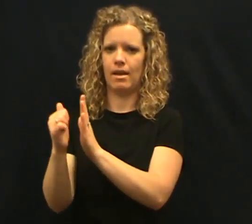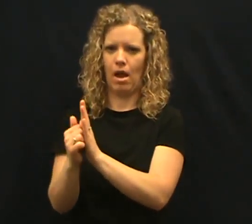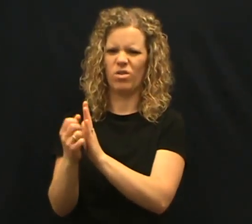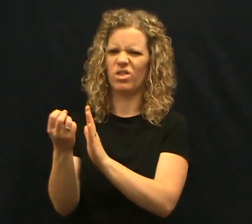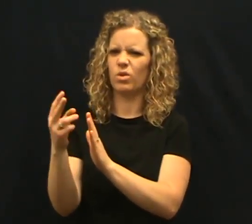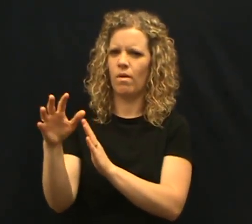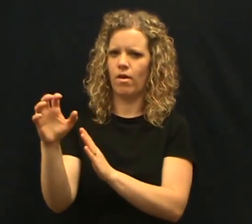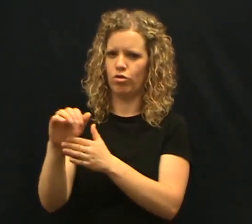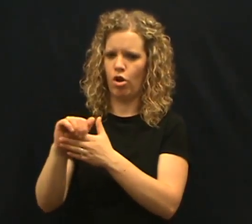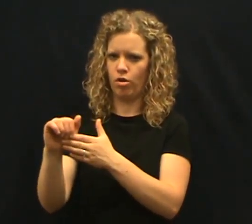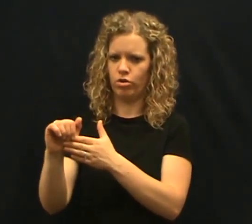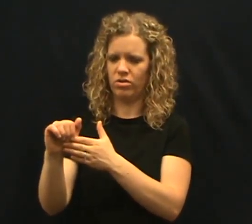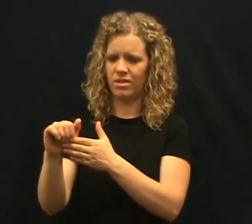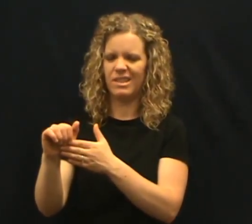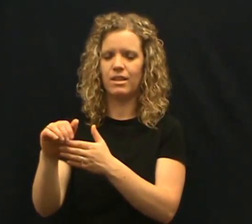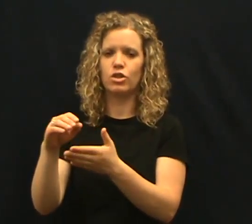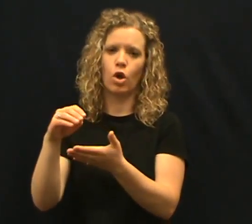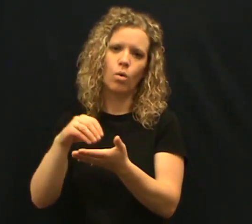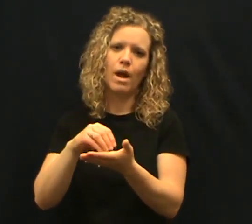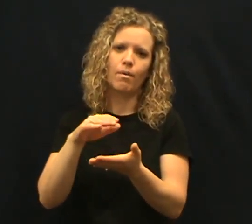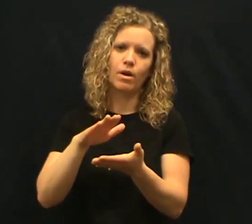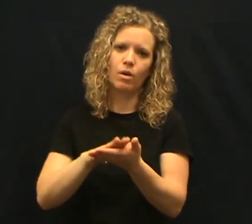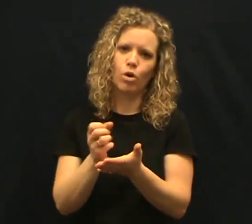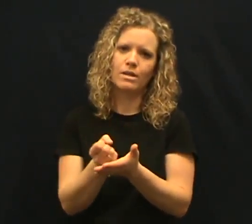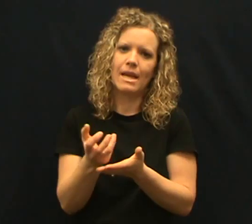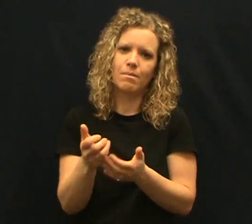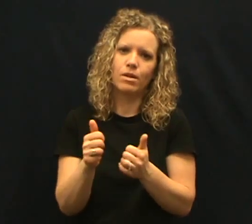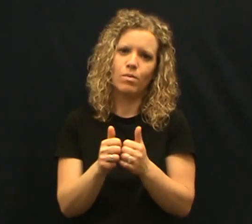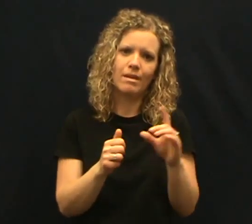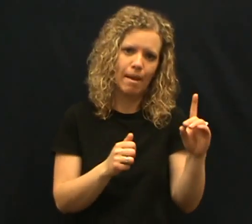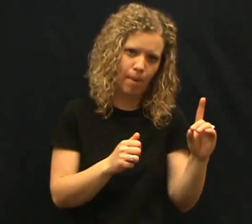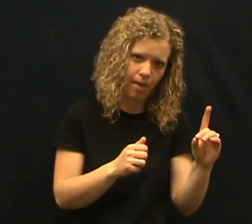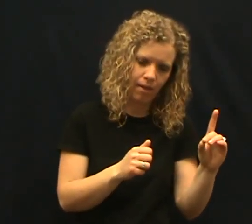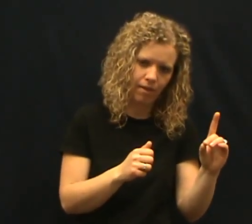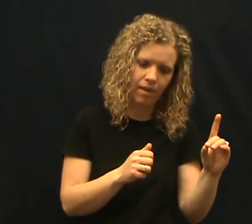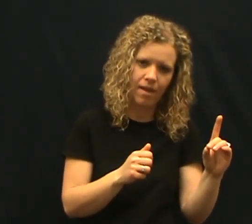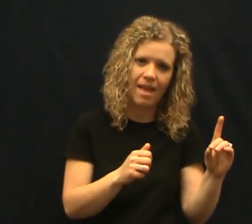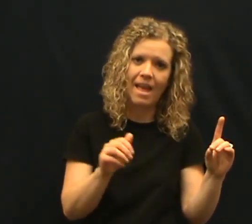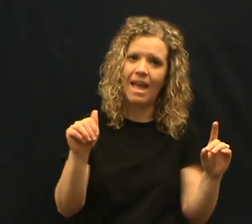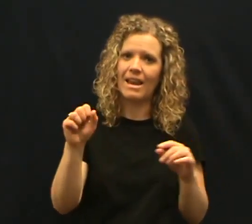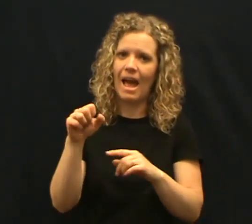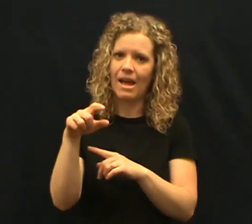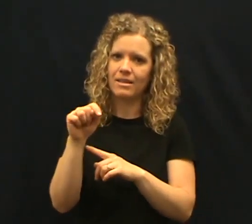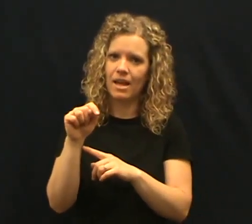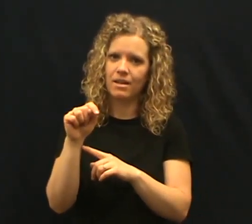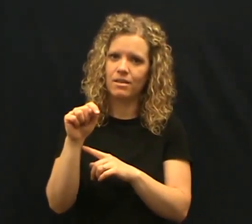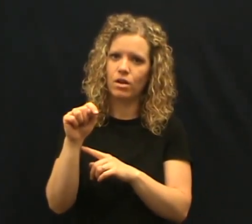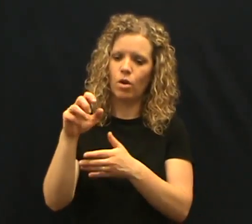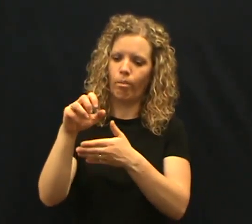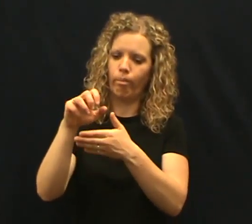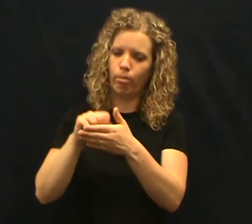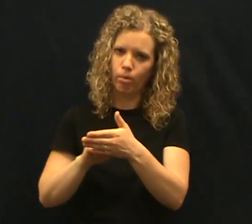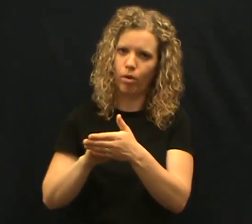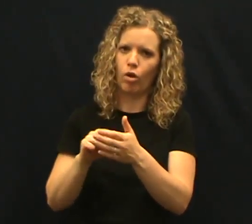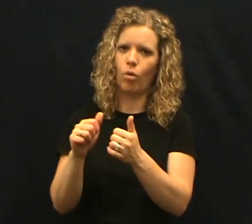records the expense with the debit, and it reduces the asset with the credit. Now,